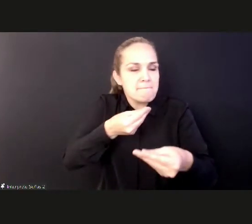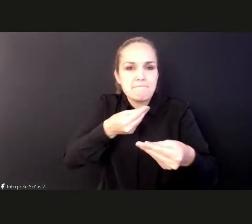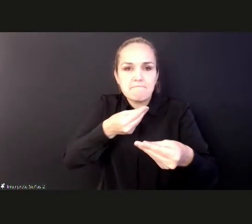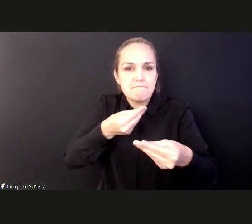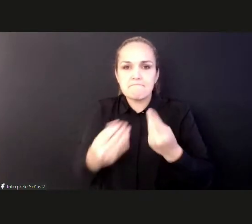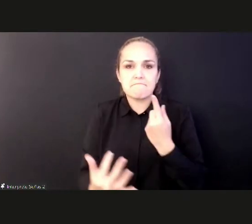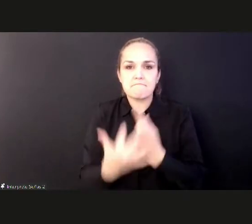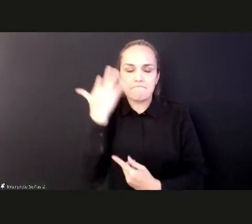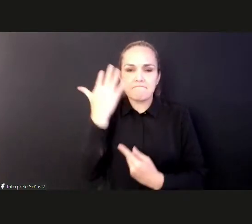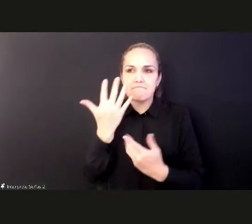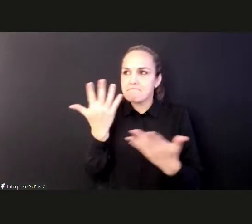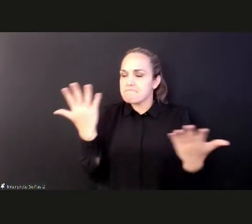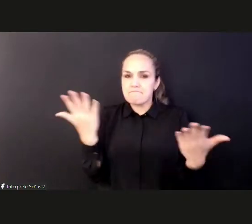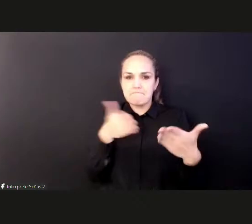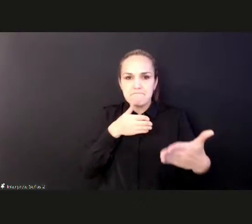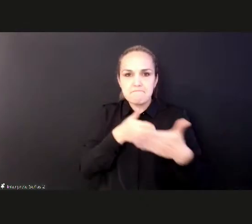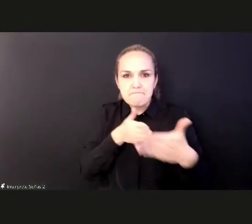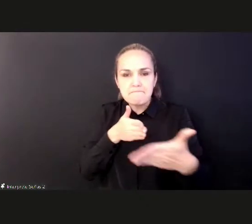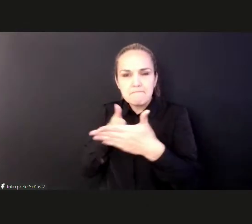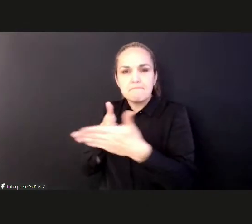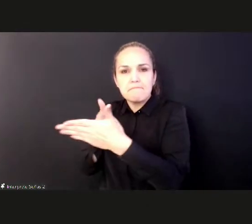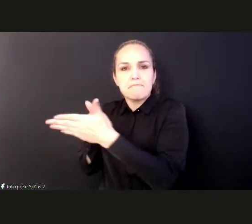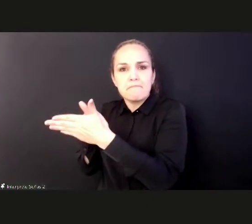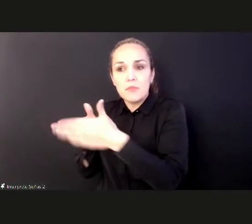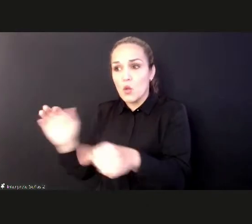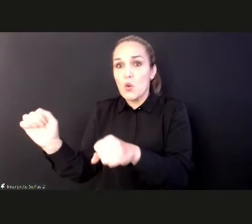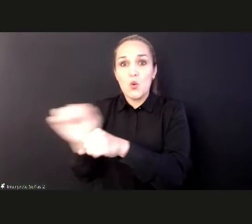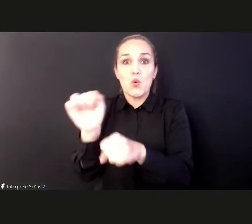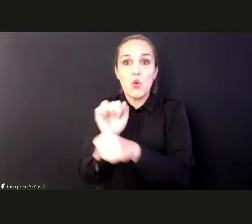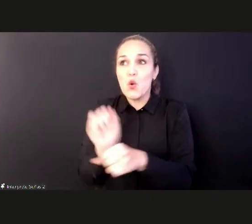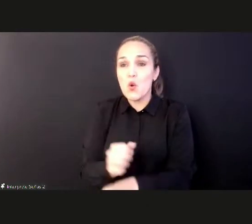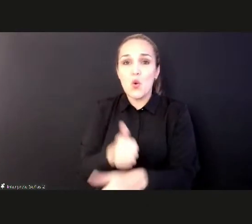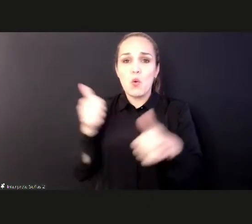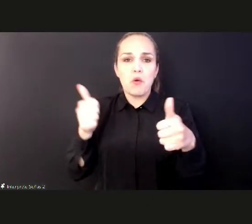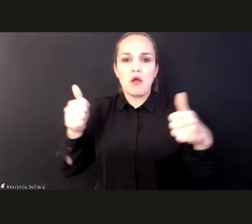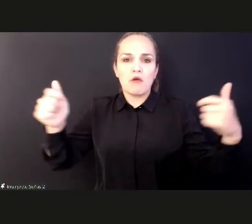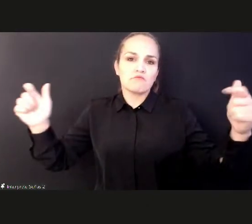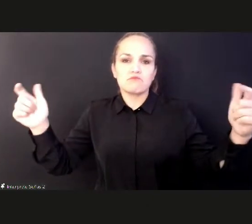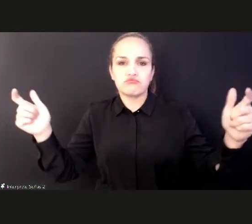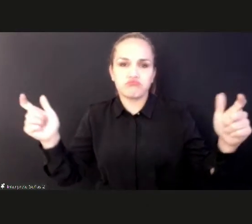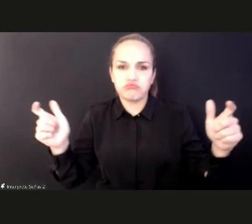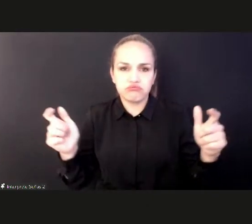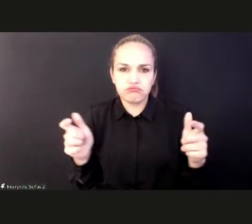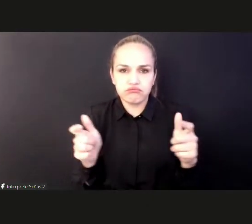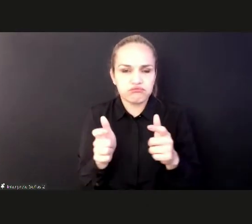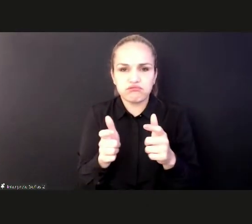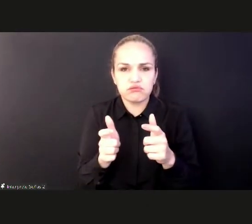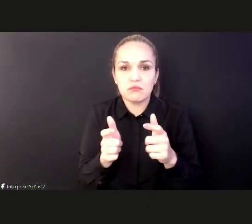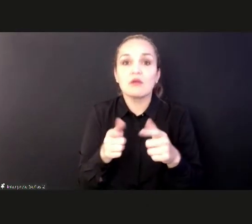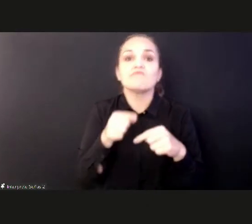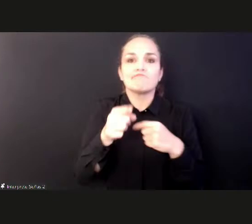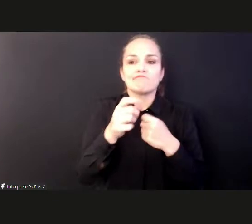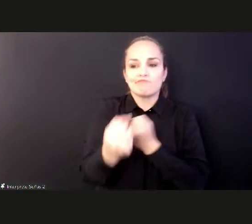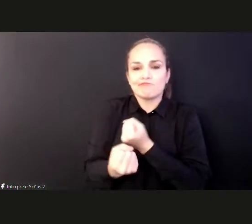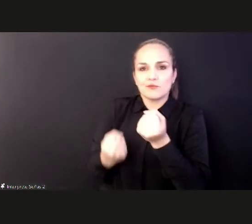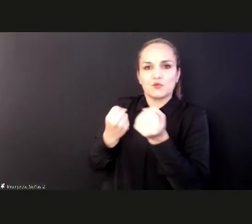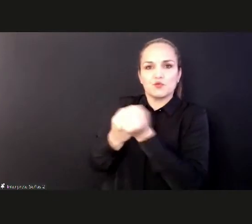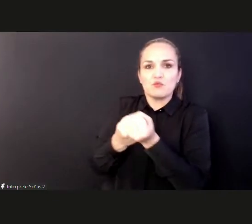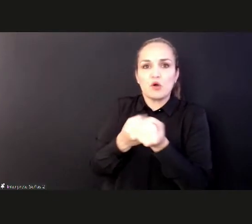government retention schemes and reduced working hours could be lost without a full recovery of the sector.